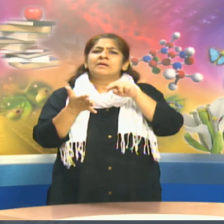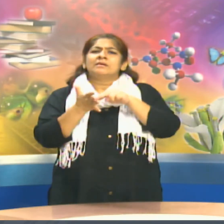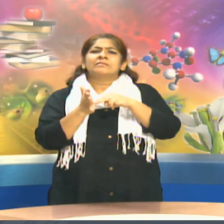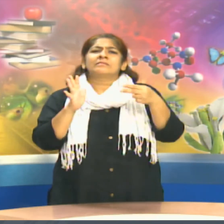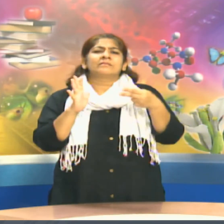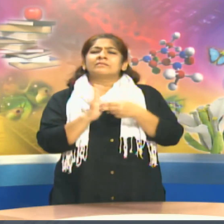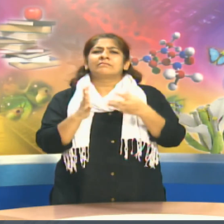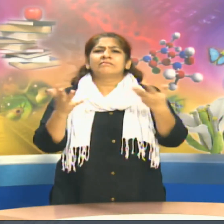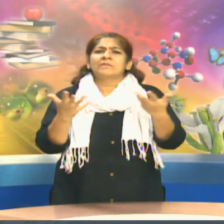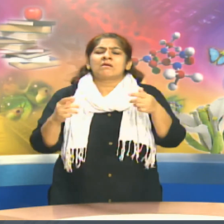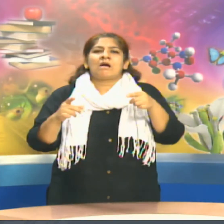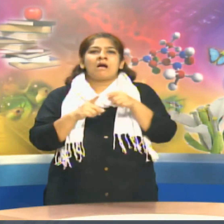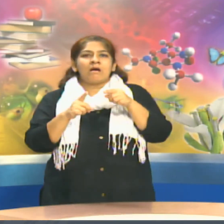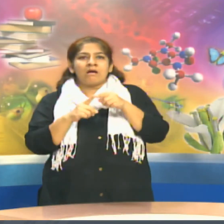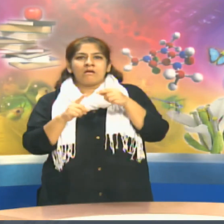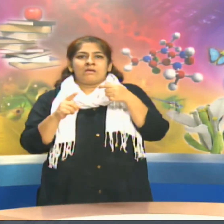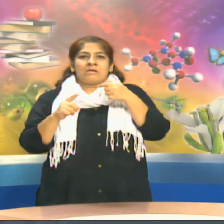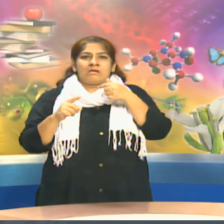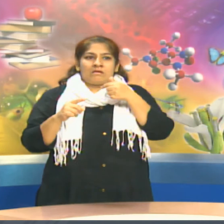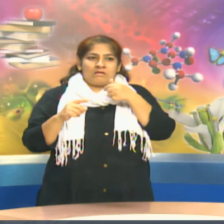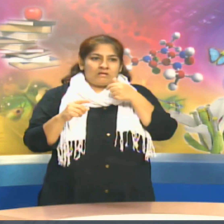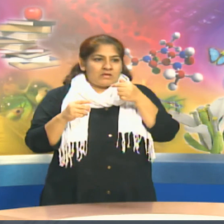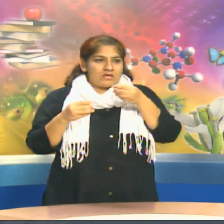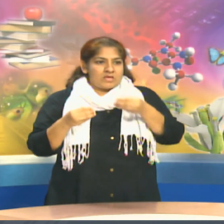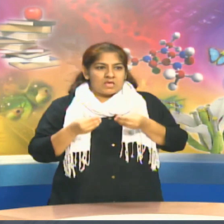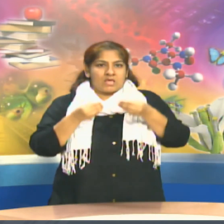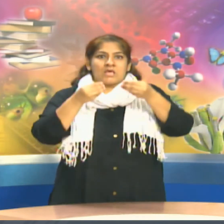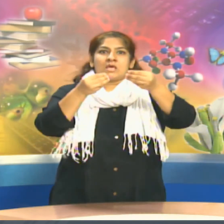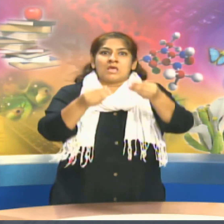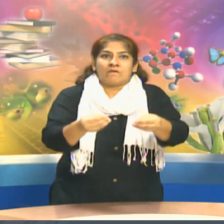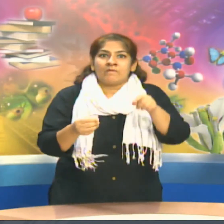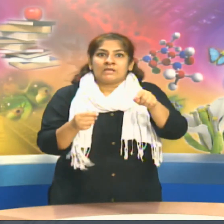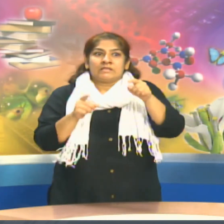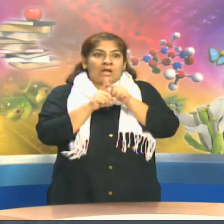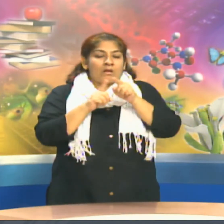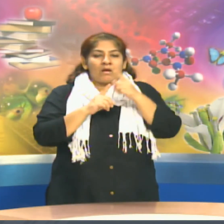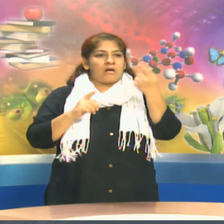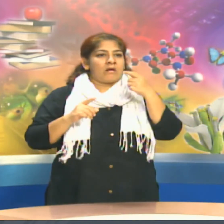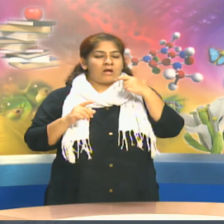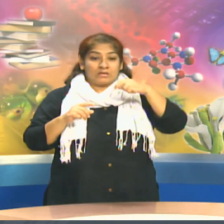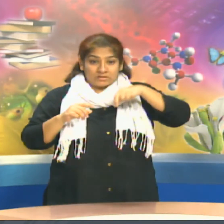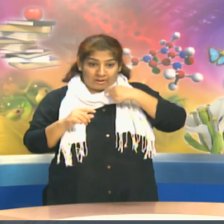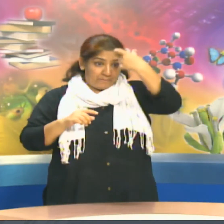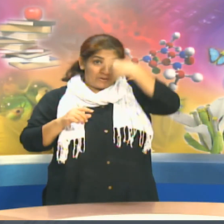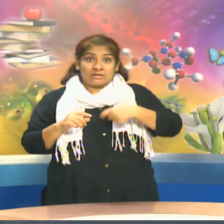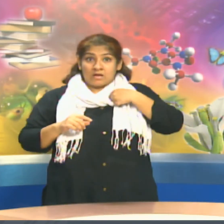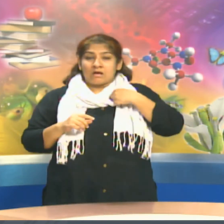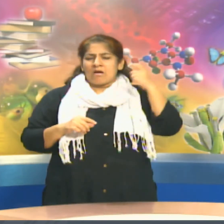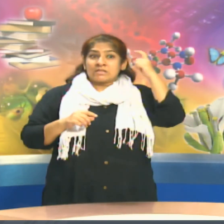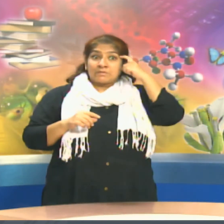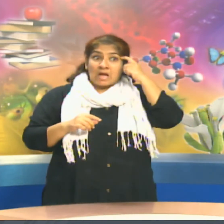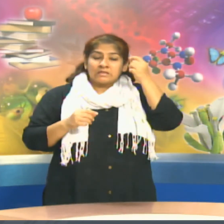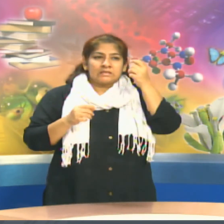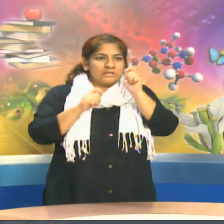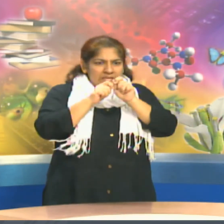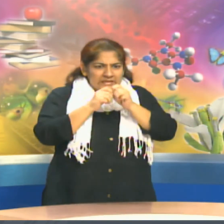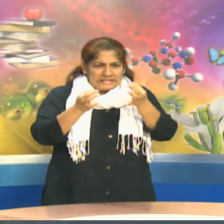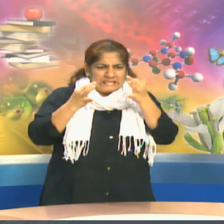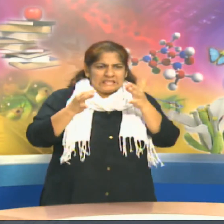be responsible for this. Next, if we explain it, we can consider it in another way.